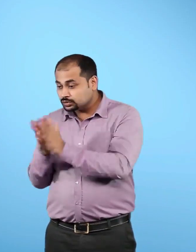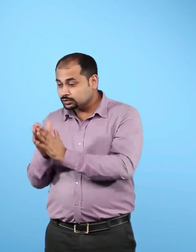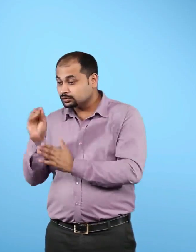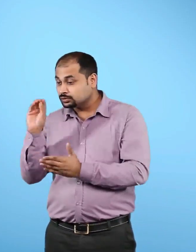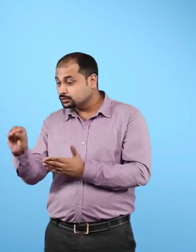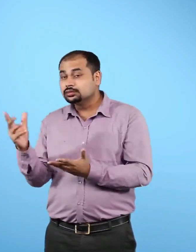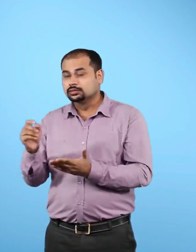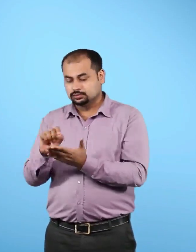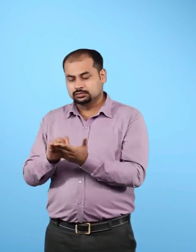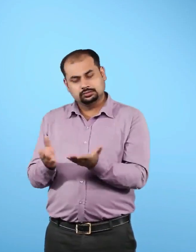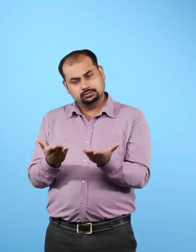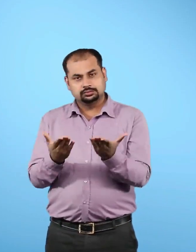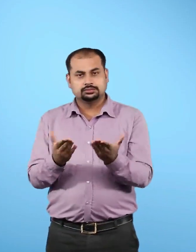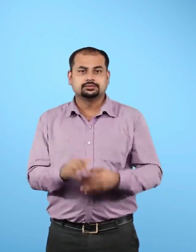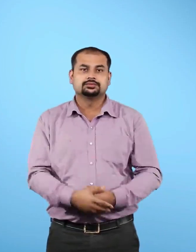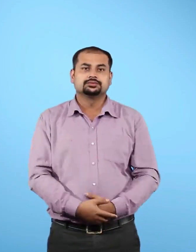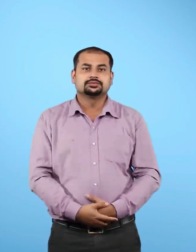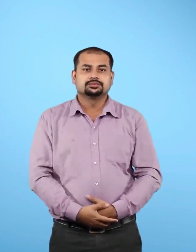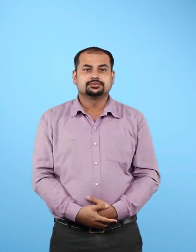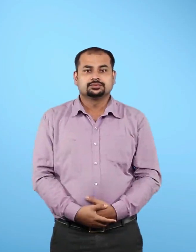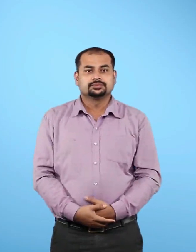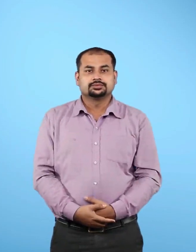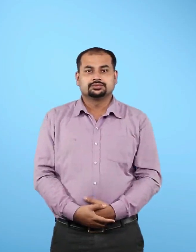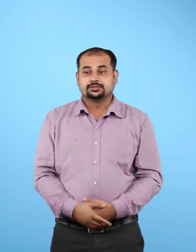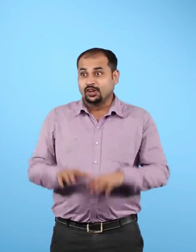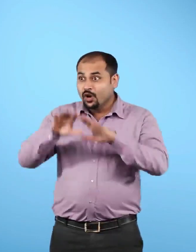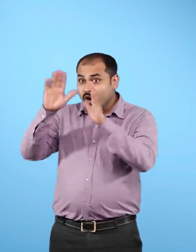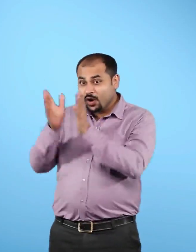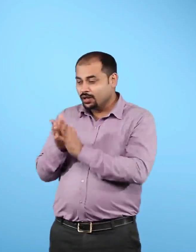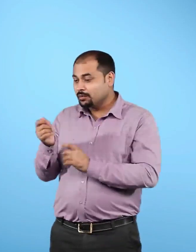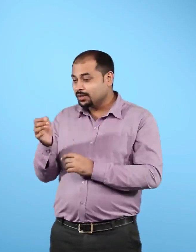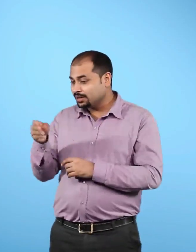Below this we see a picture of some items which have been purchased.